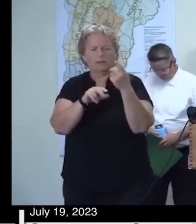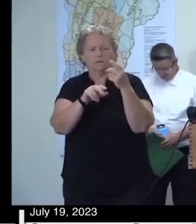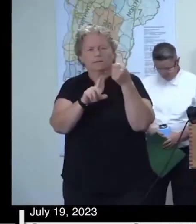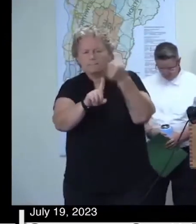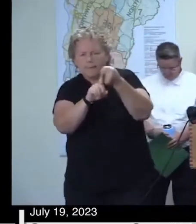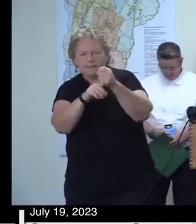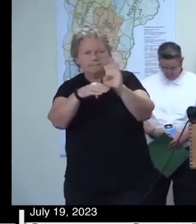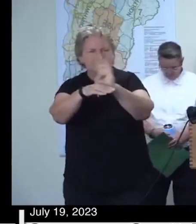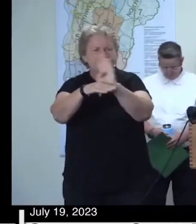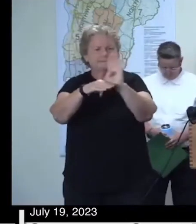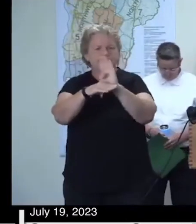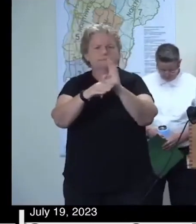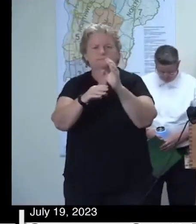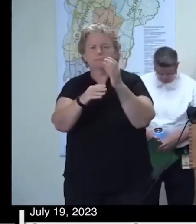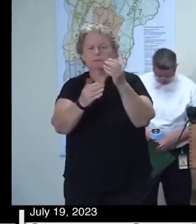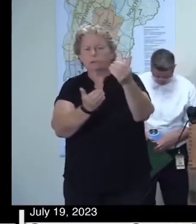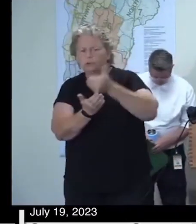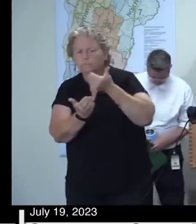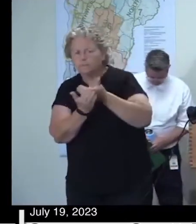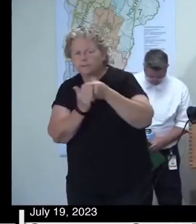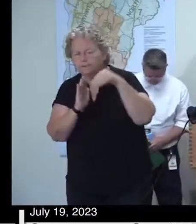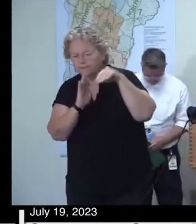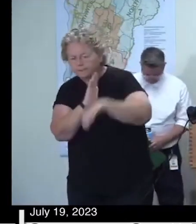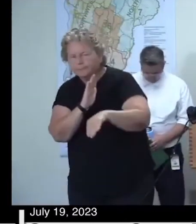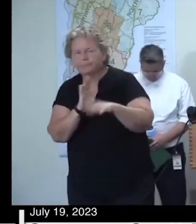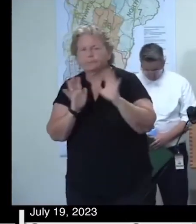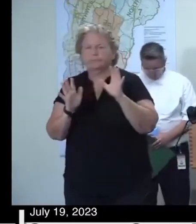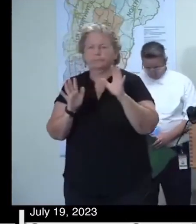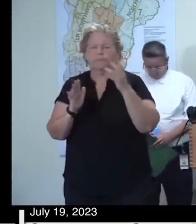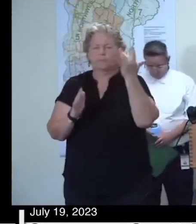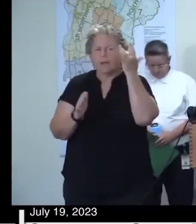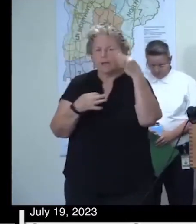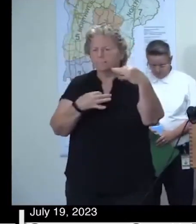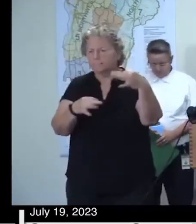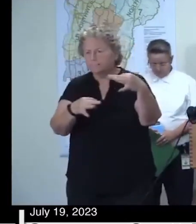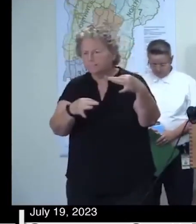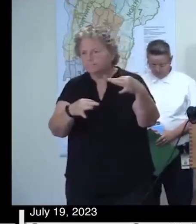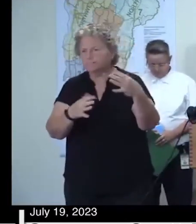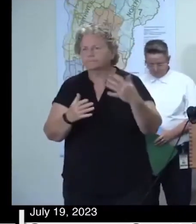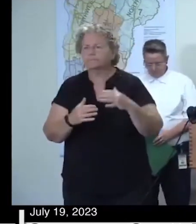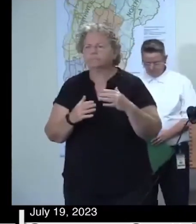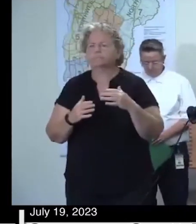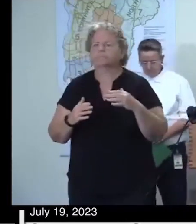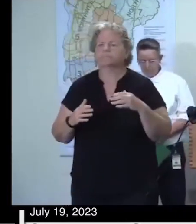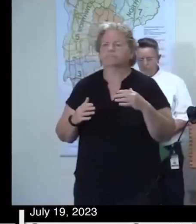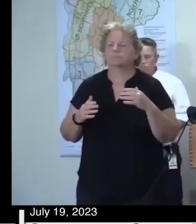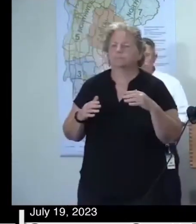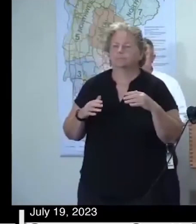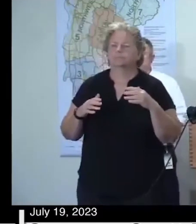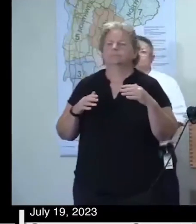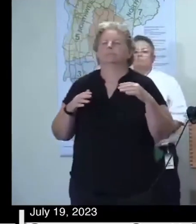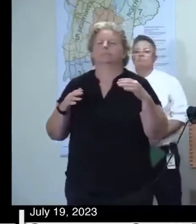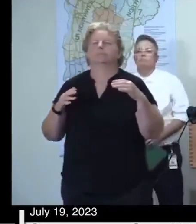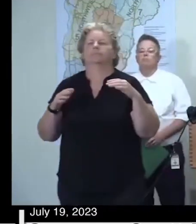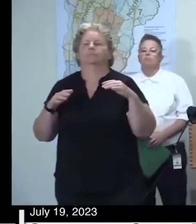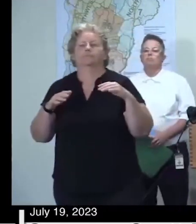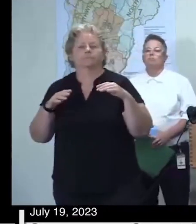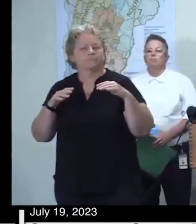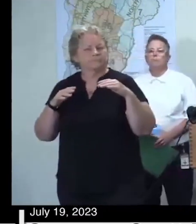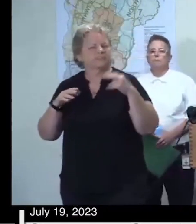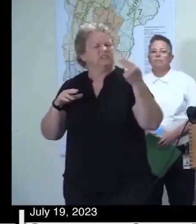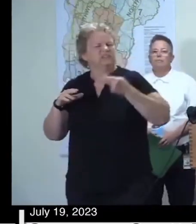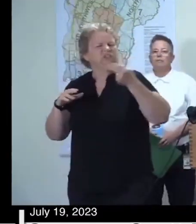current problem from the storms, you know, the culverts, the bridges, the roads, the baseball